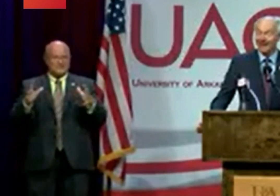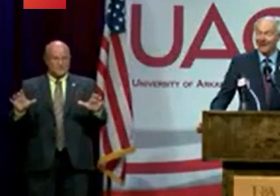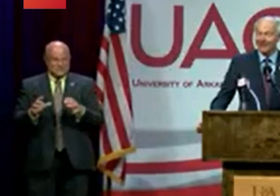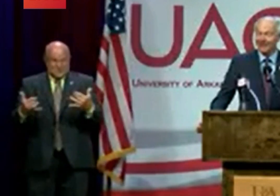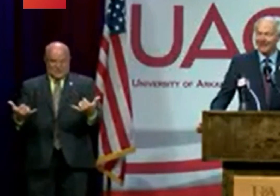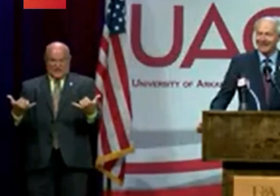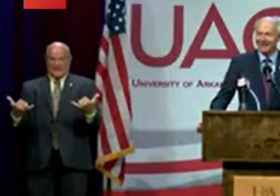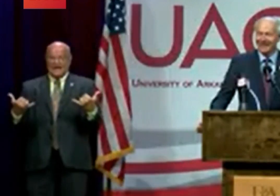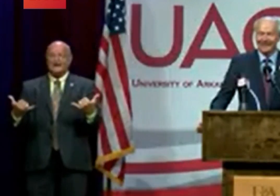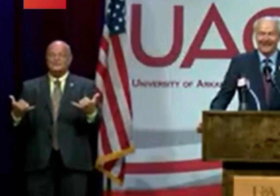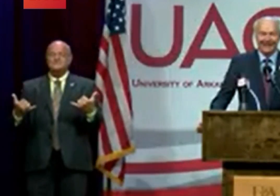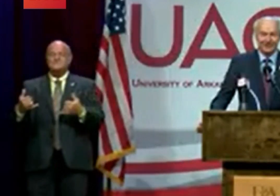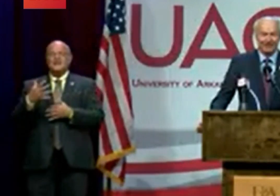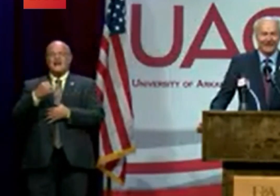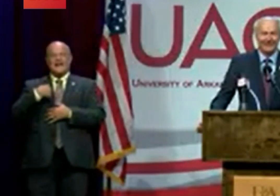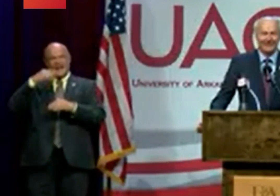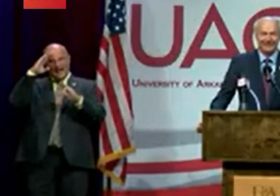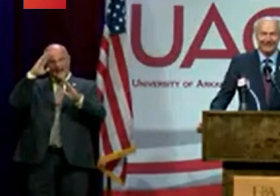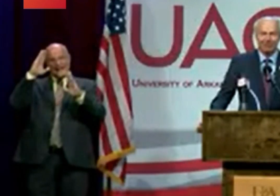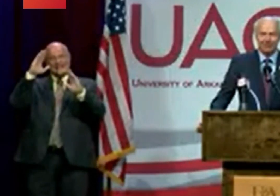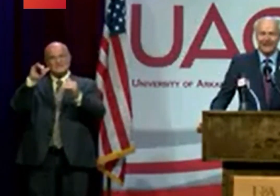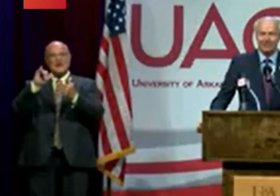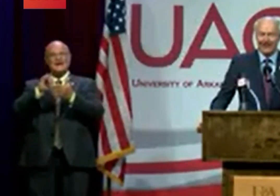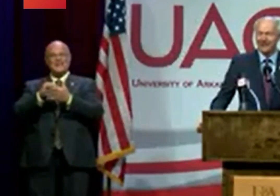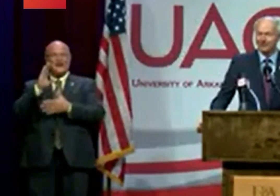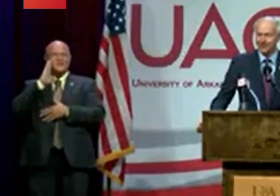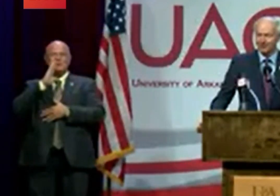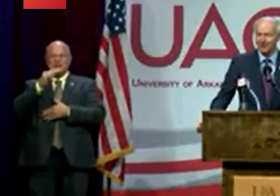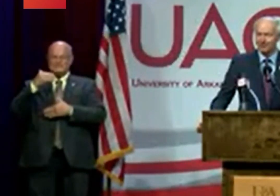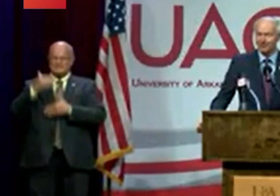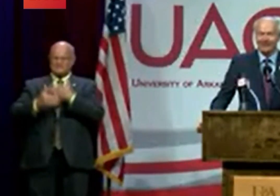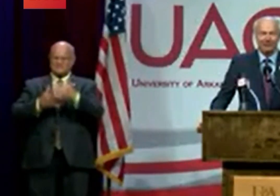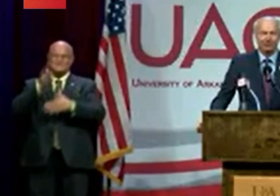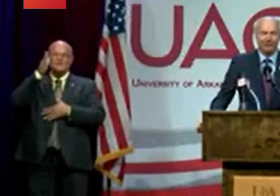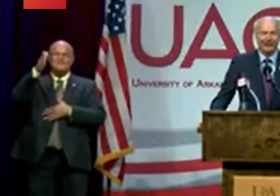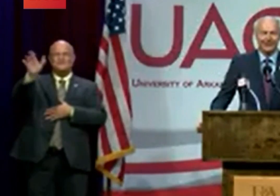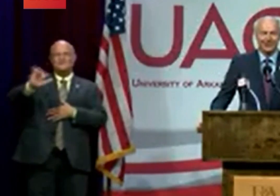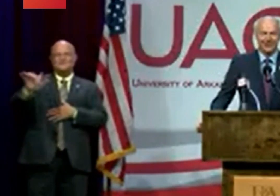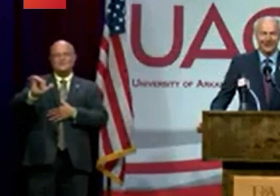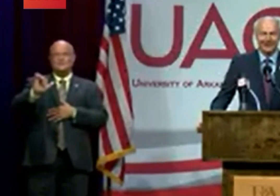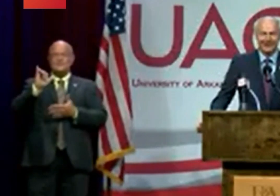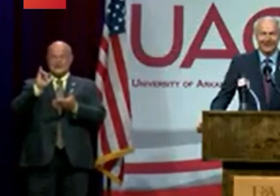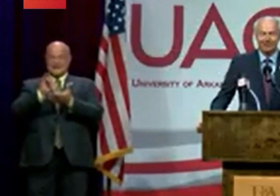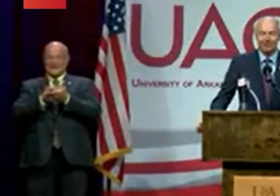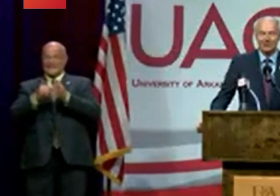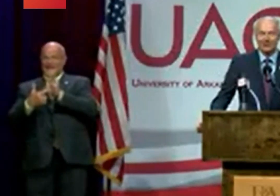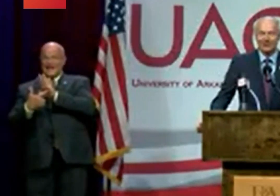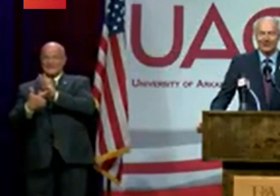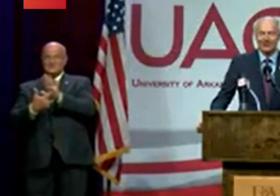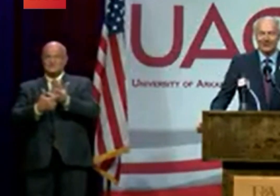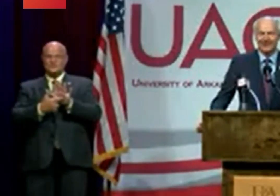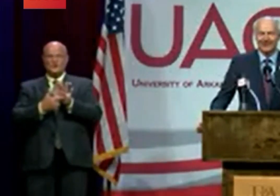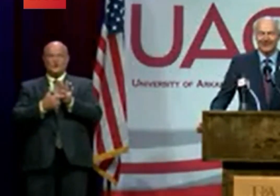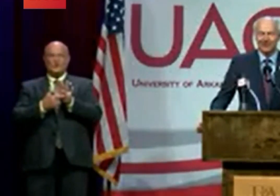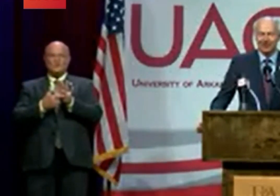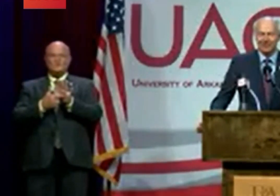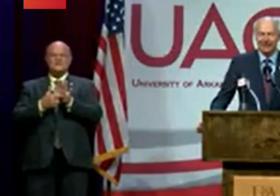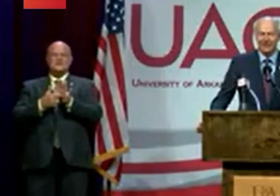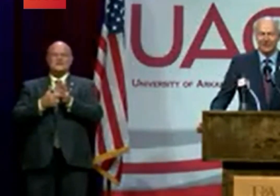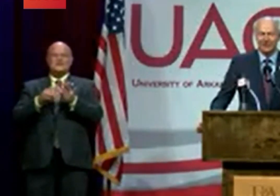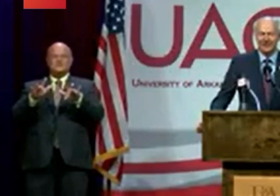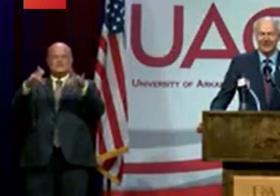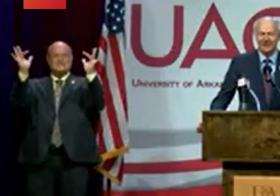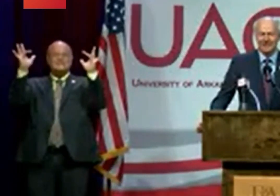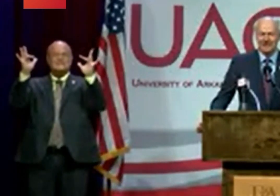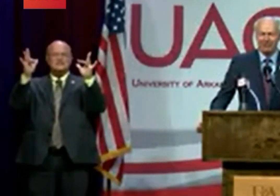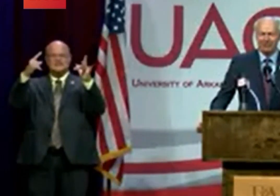doing now, and I expect that will be the pattern for the future. That reflects the resilience, the